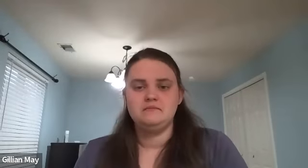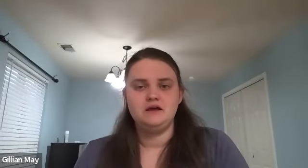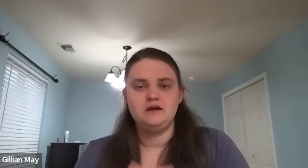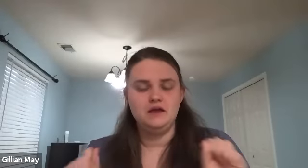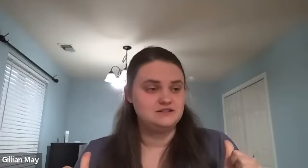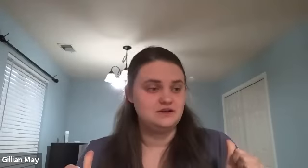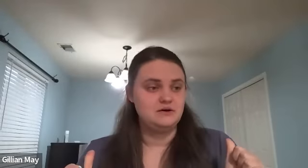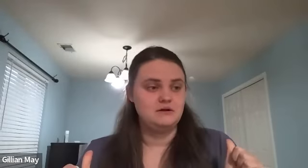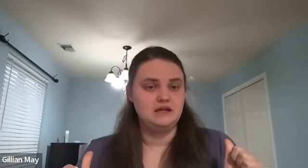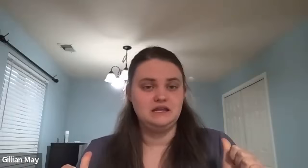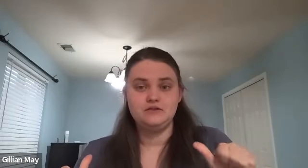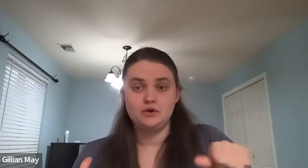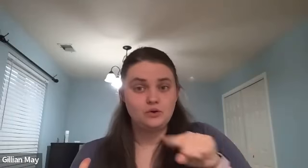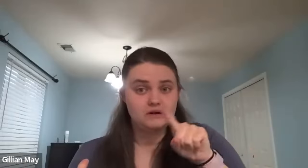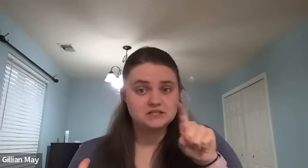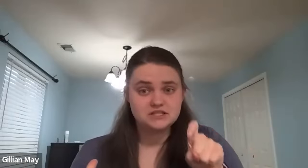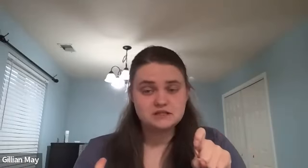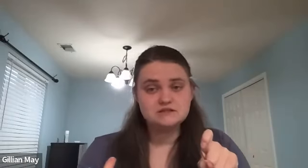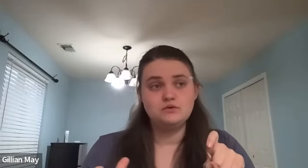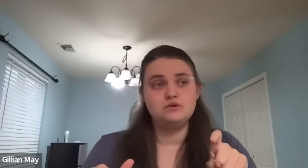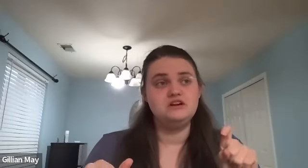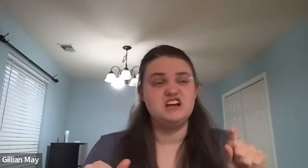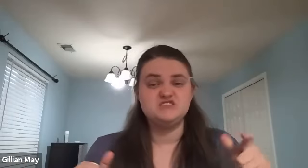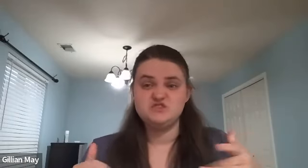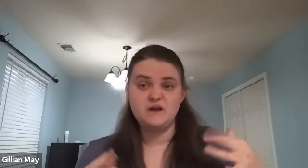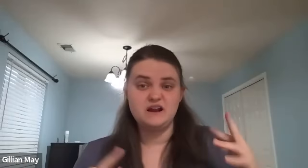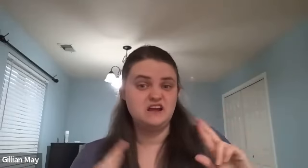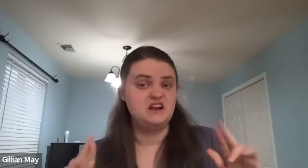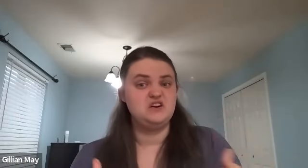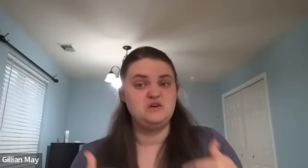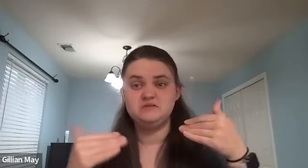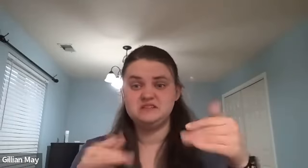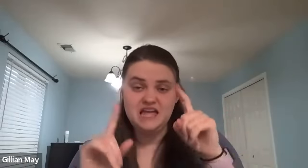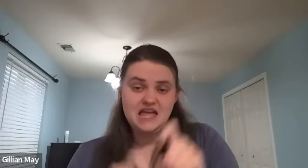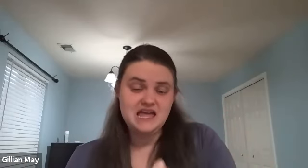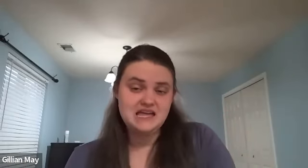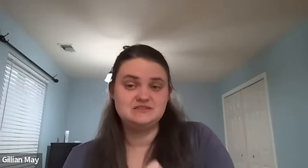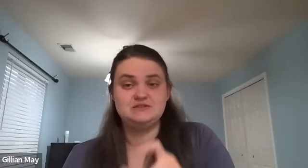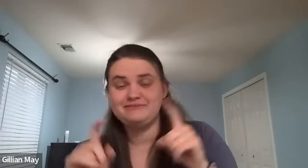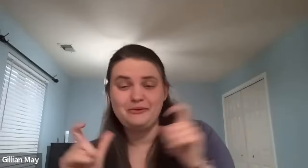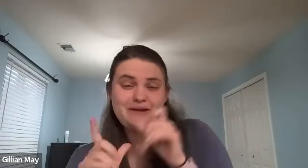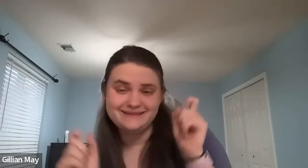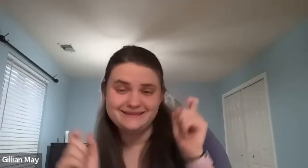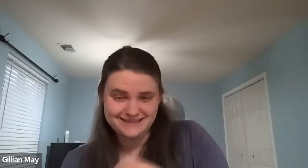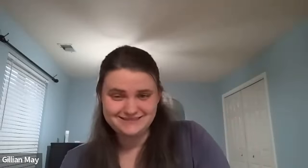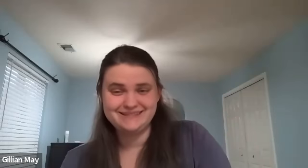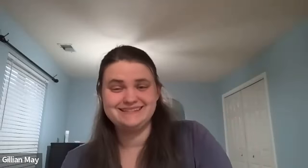But okay, so any other questions, or you guys feel ready to kind of go with the test or the quiz, I guess we can